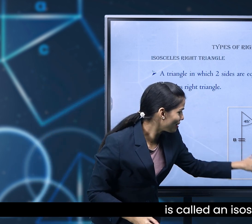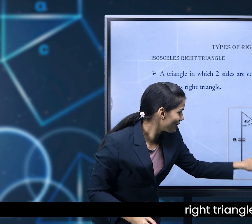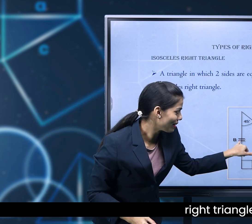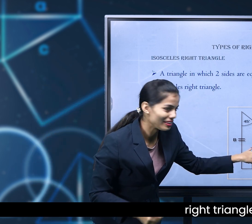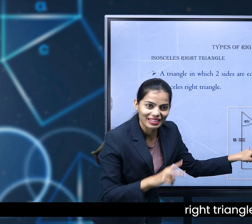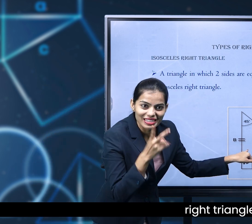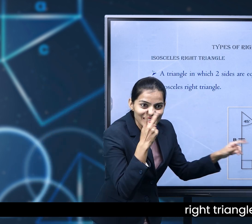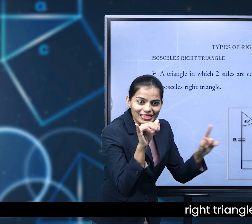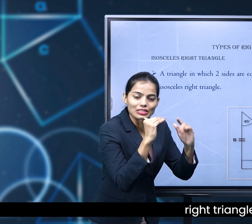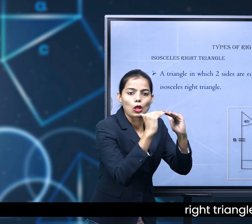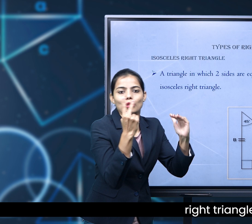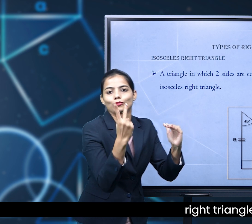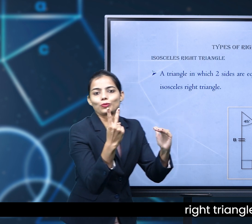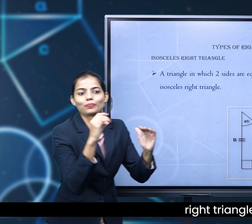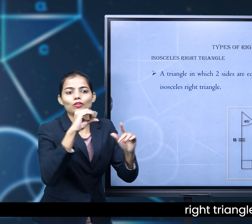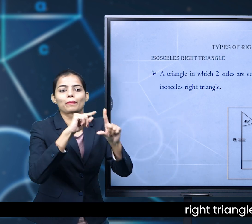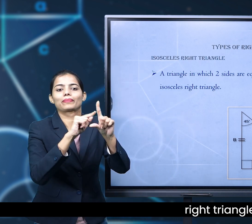isosceles right triangle.